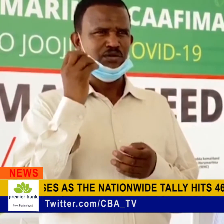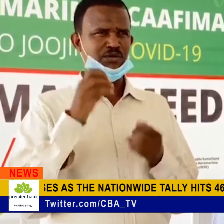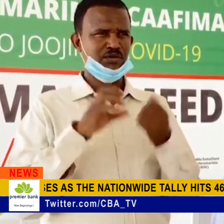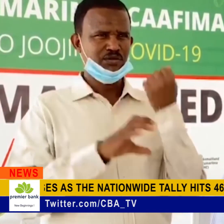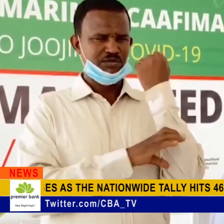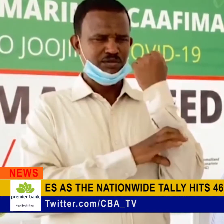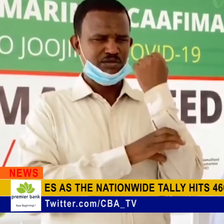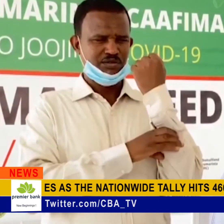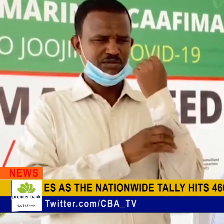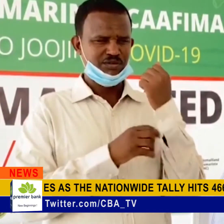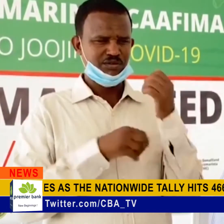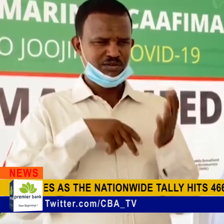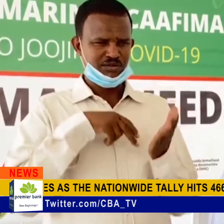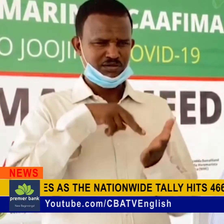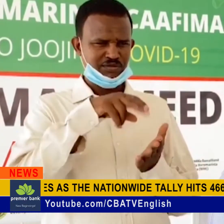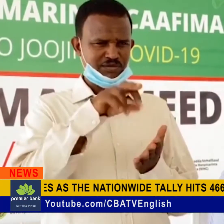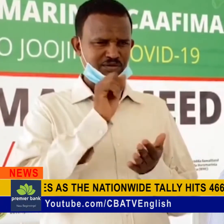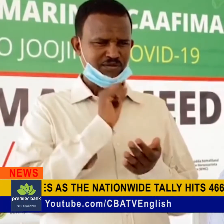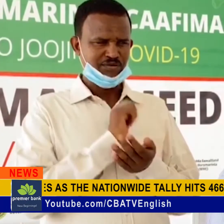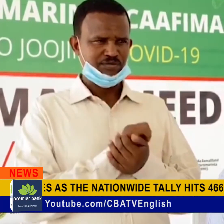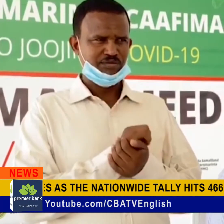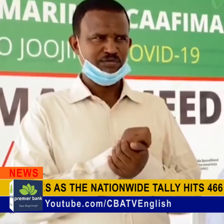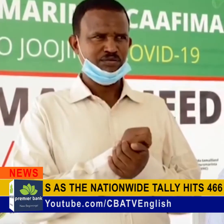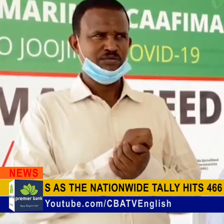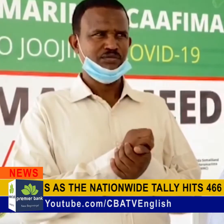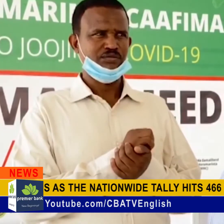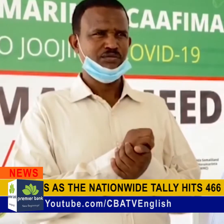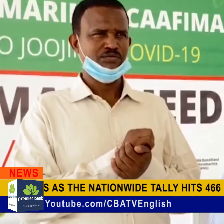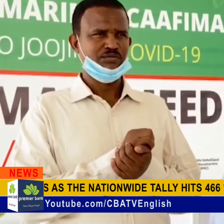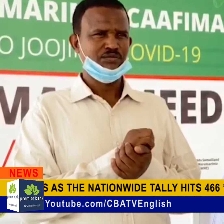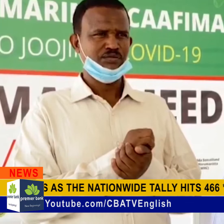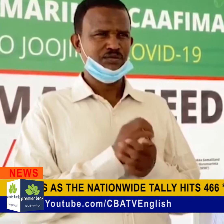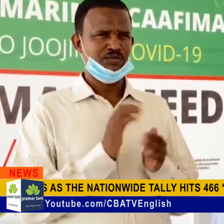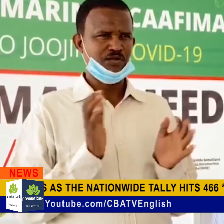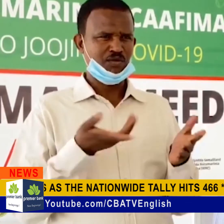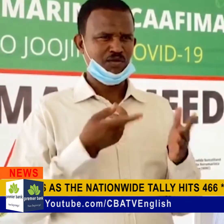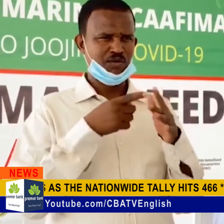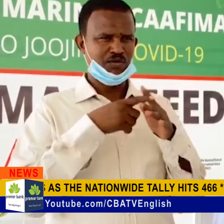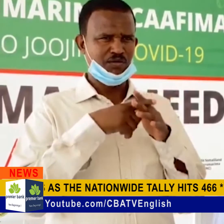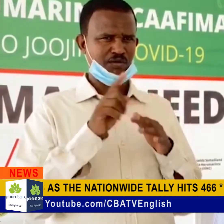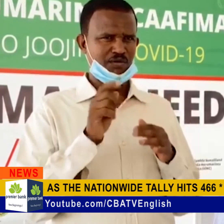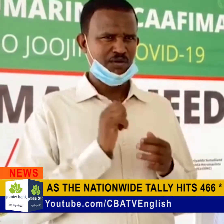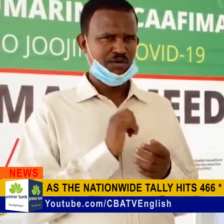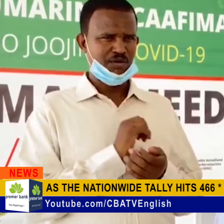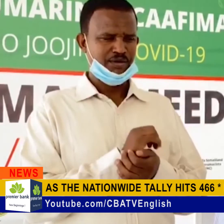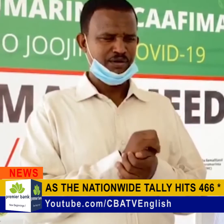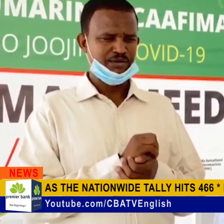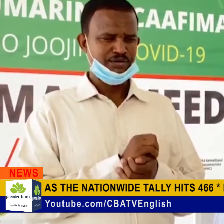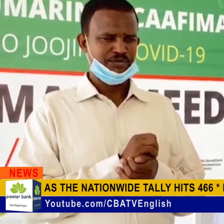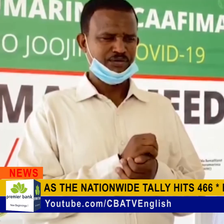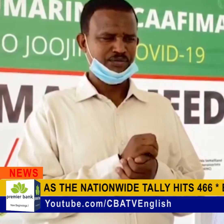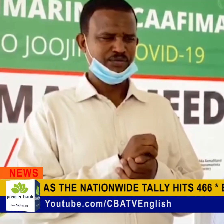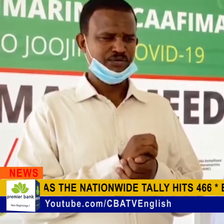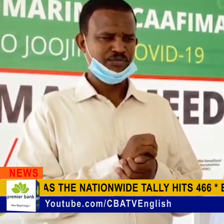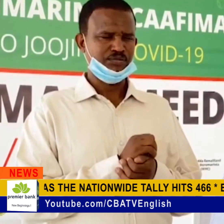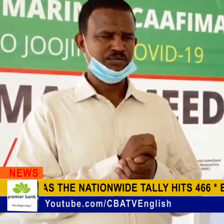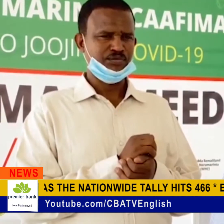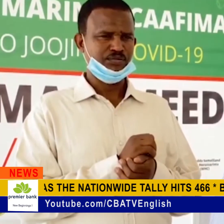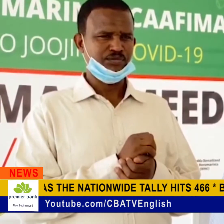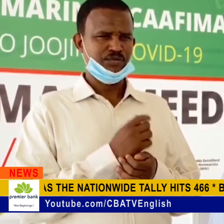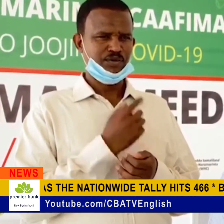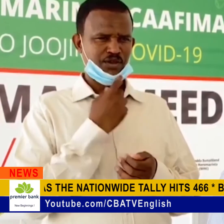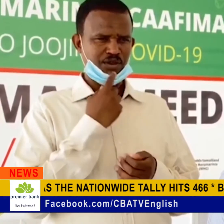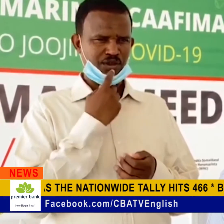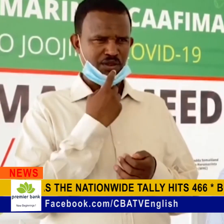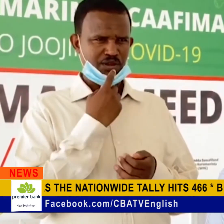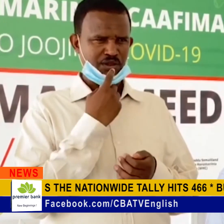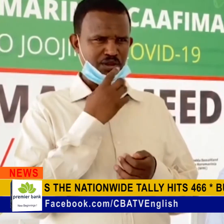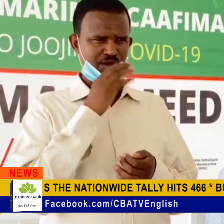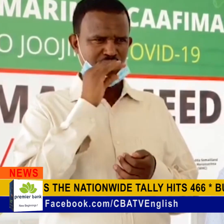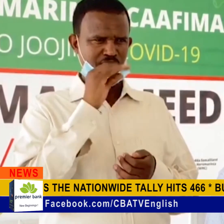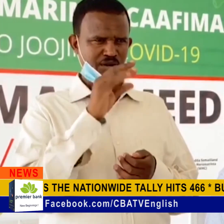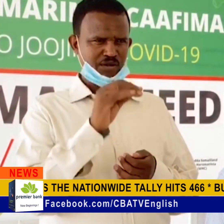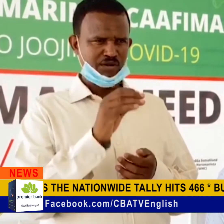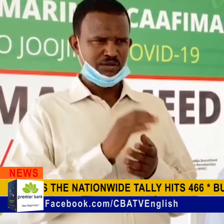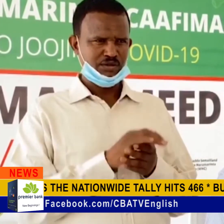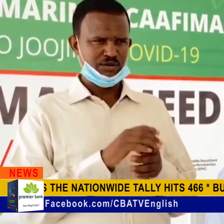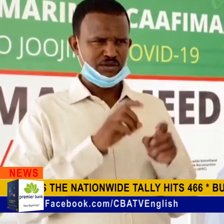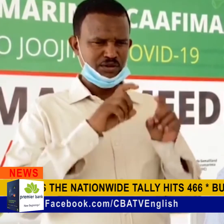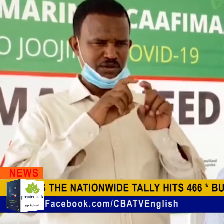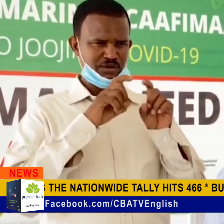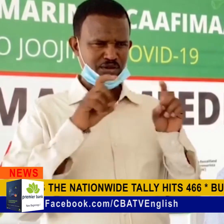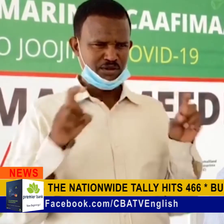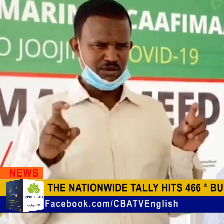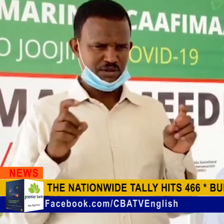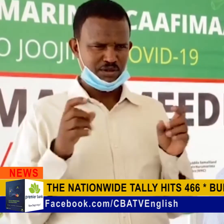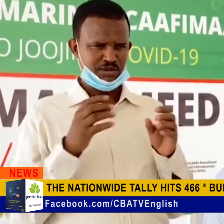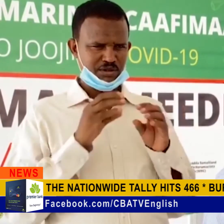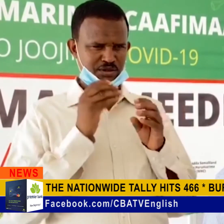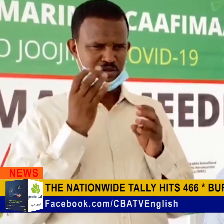who have been discharged from Somaliland hospitals to 80. Among today's confirmed cases, 10 of them are identified from Hargeisa city, the